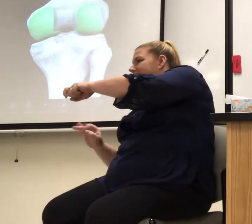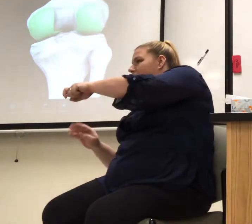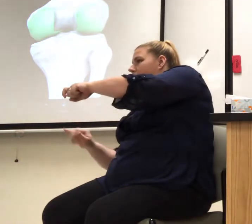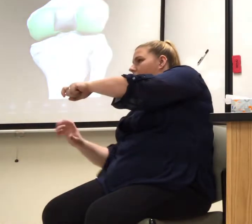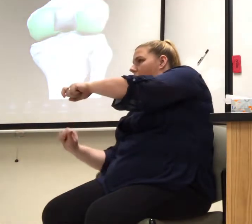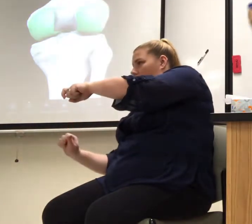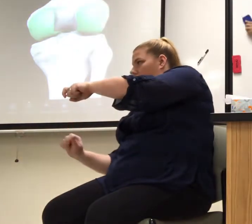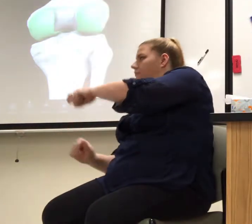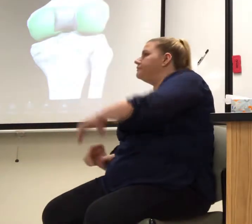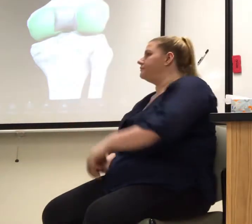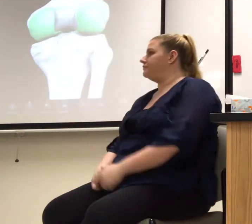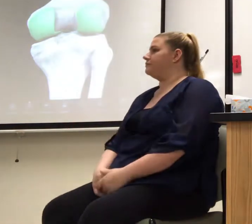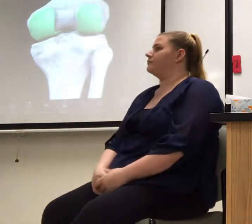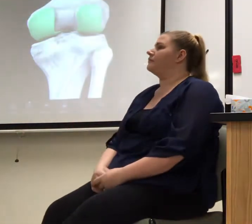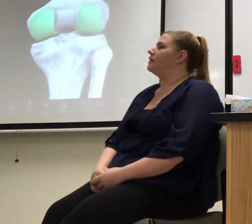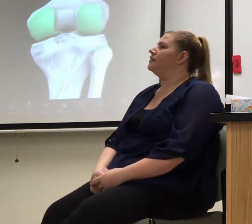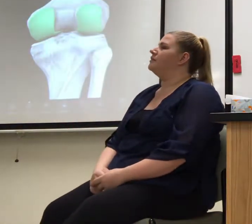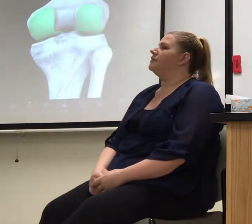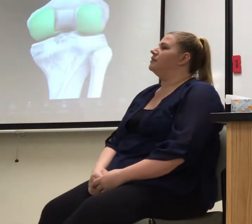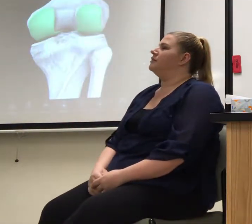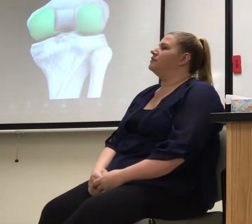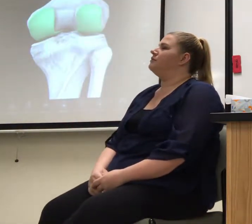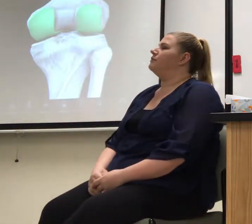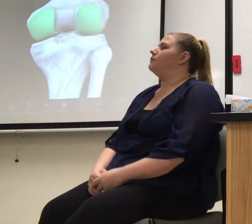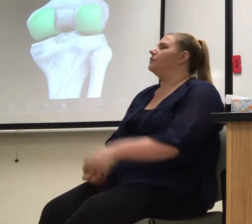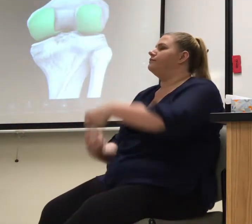So let's call this knee articulations.